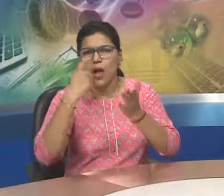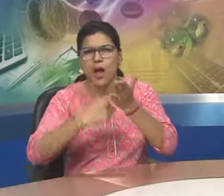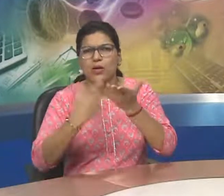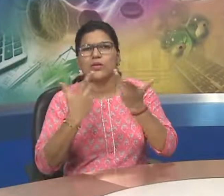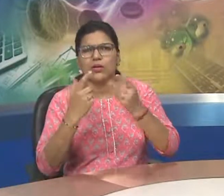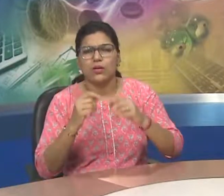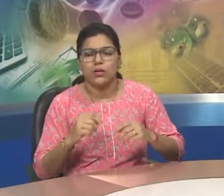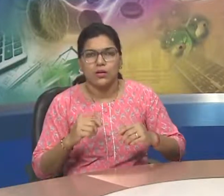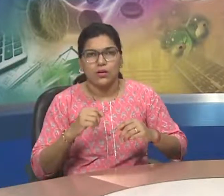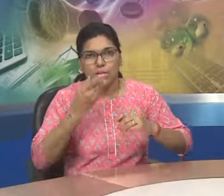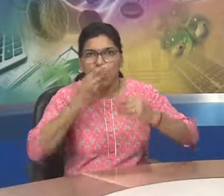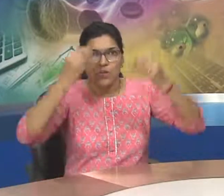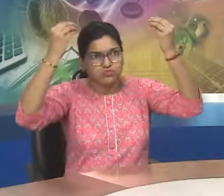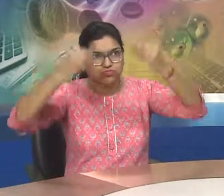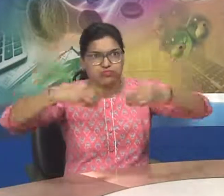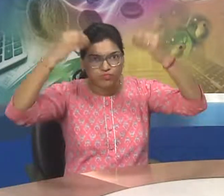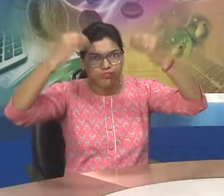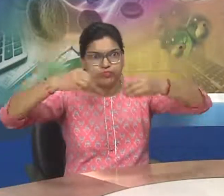Water vapor.